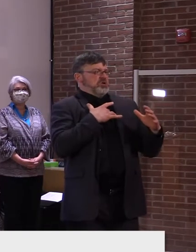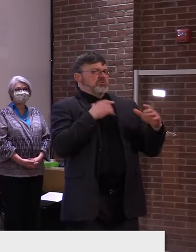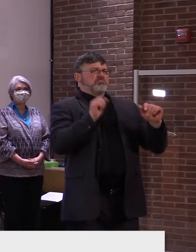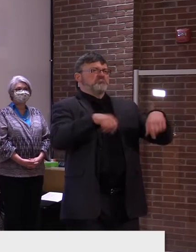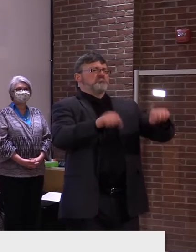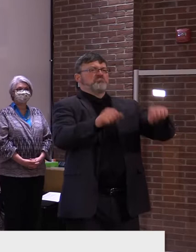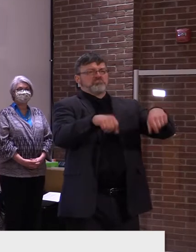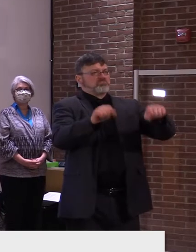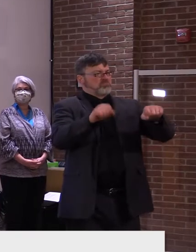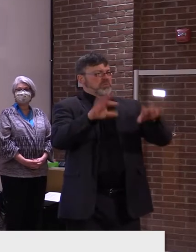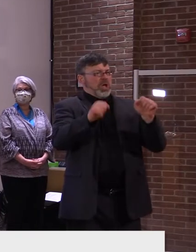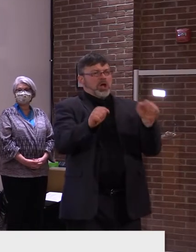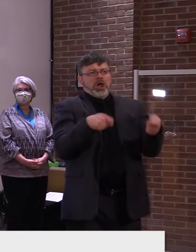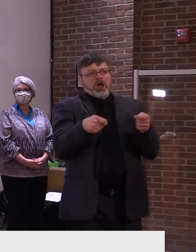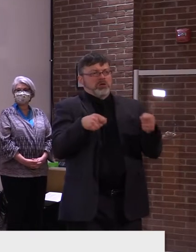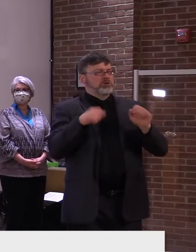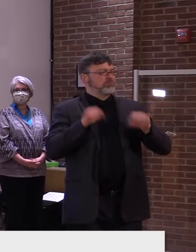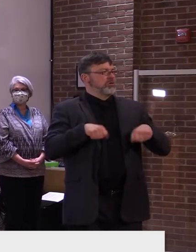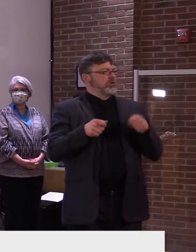we move forward.